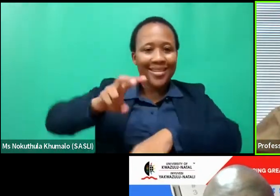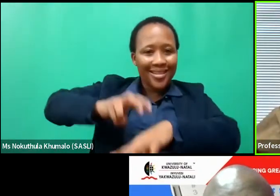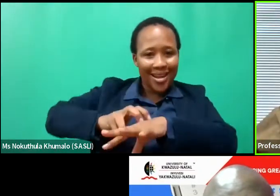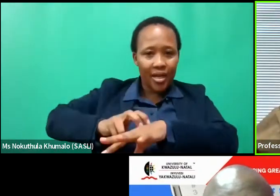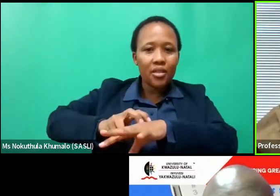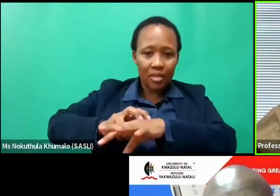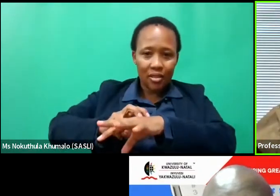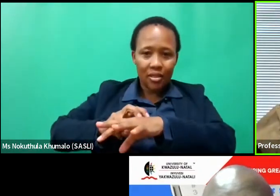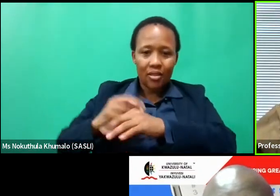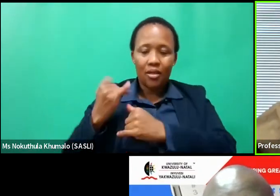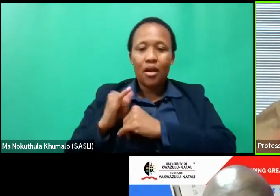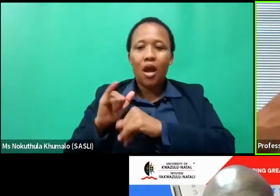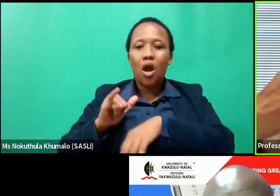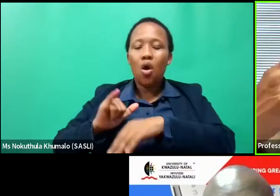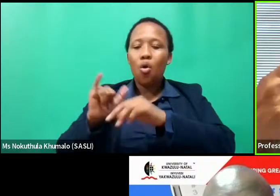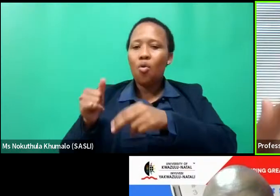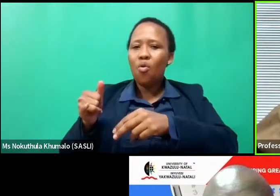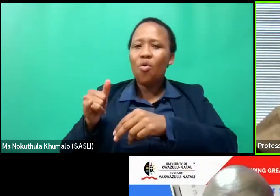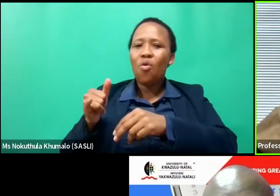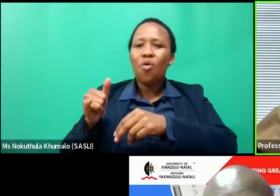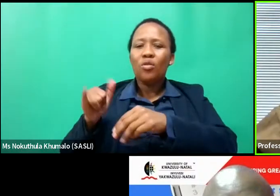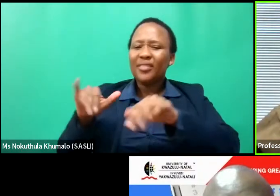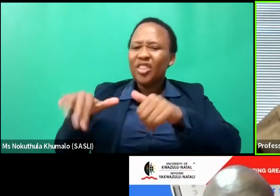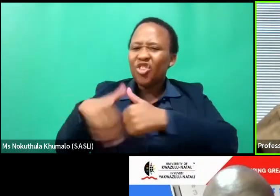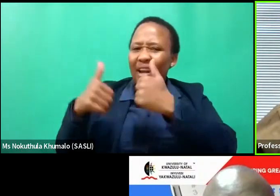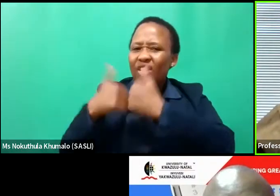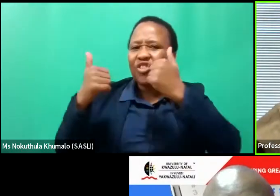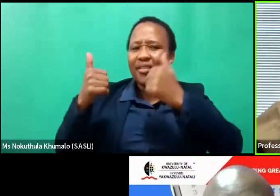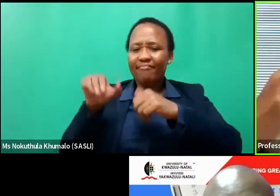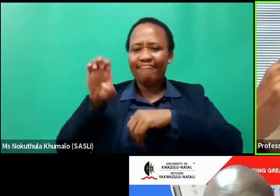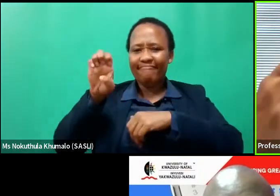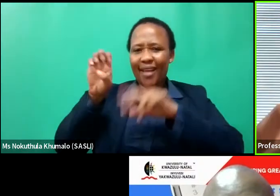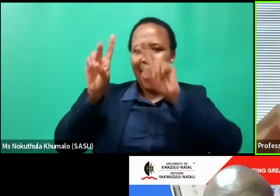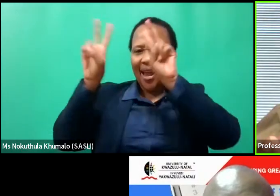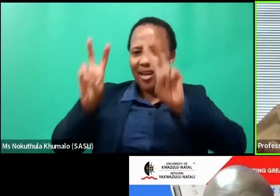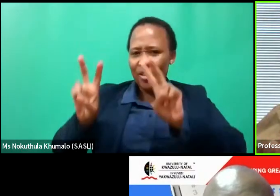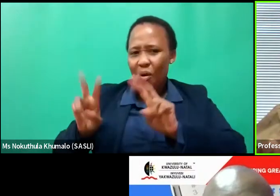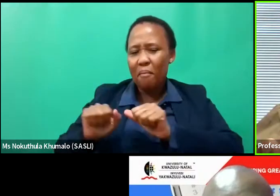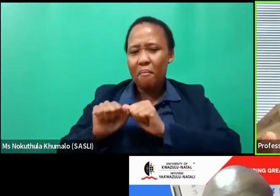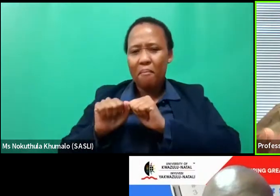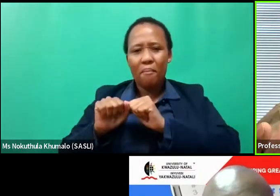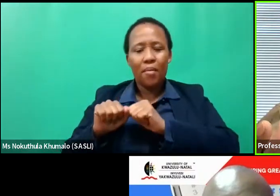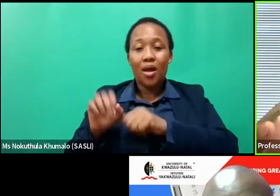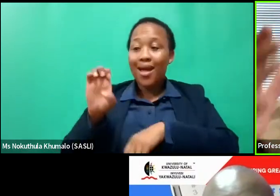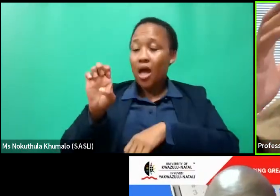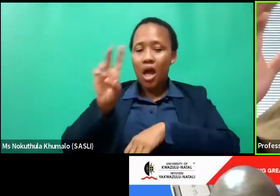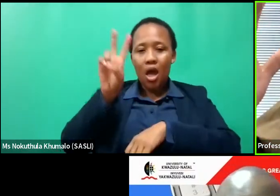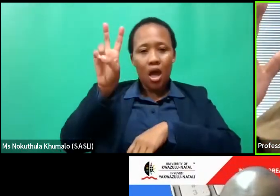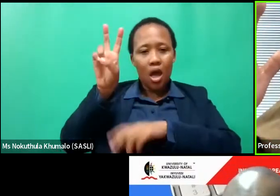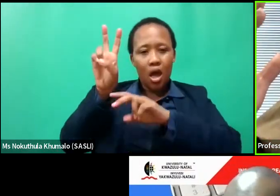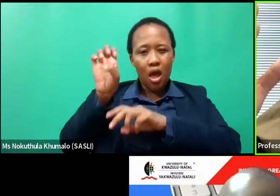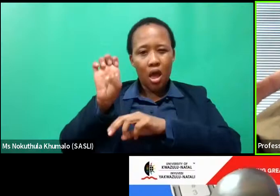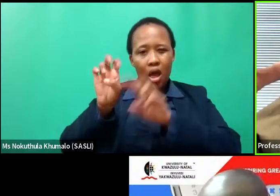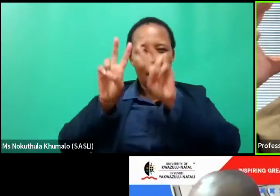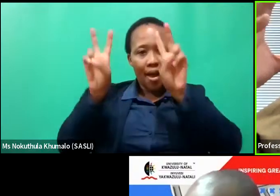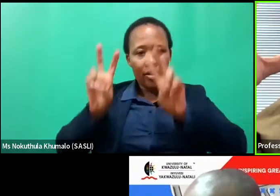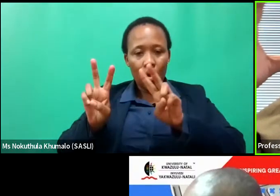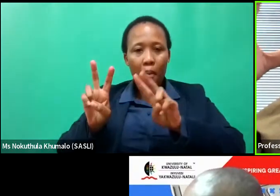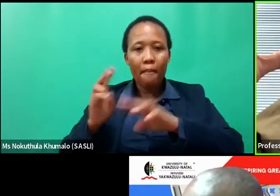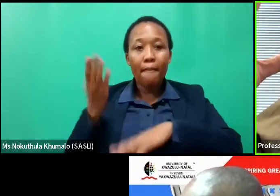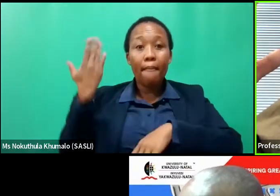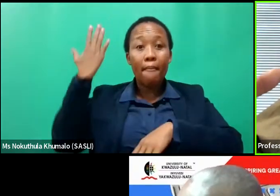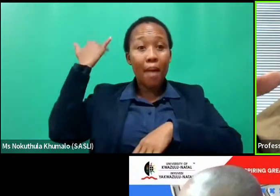crime levels, the challenges of ESCOM. ESCOM was never designed in the past